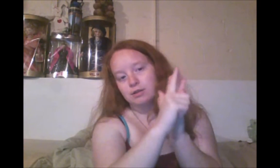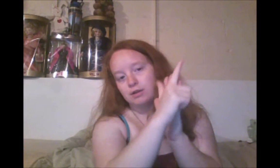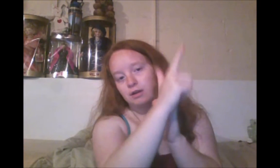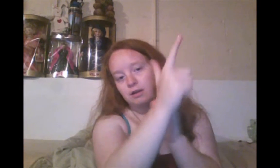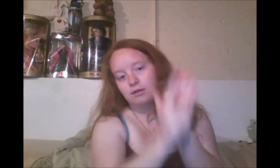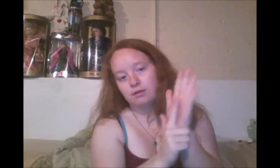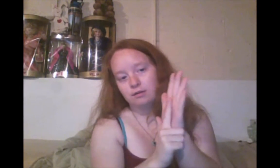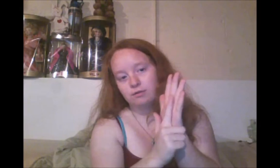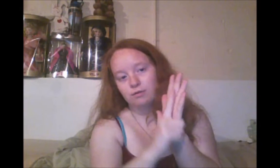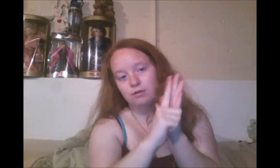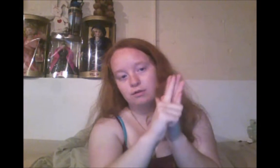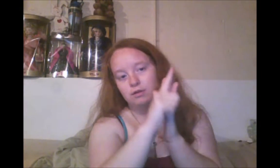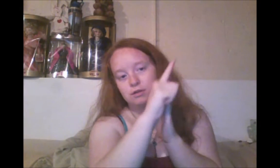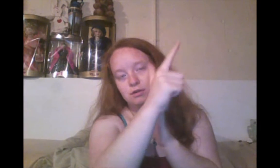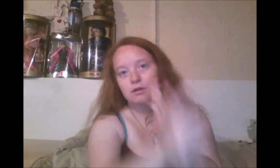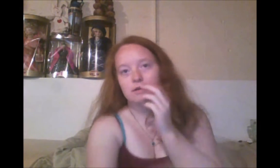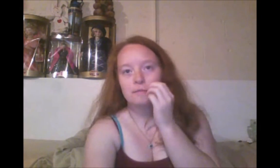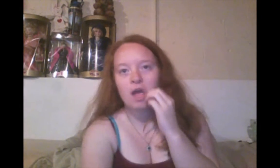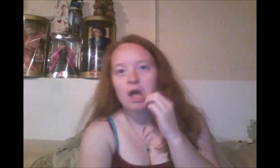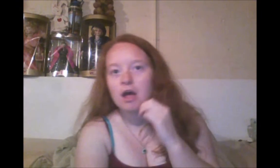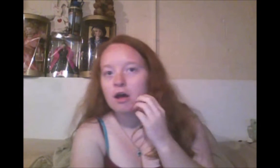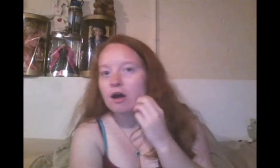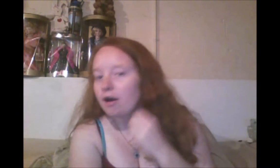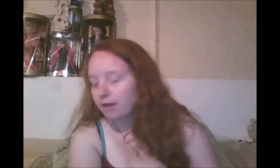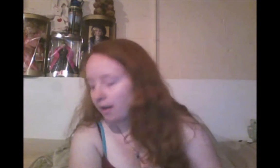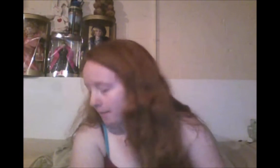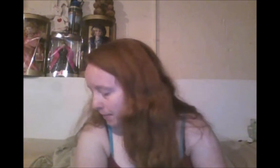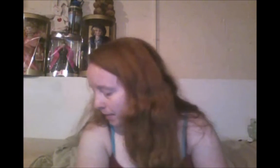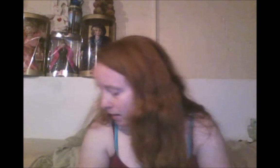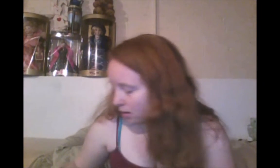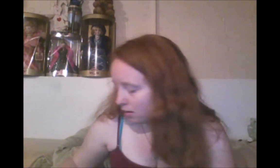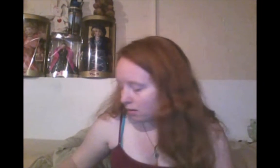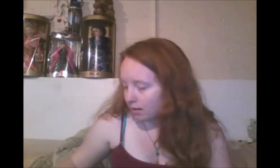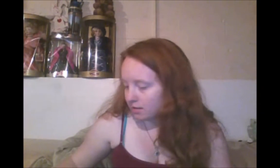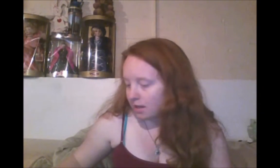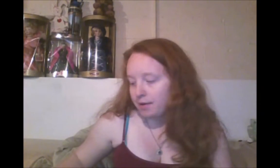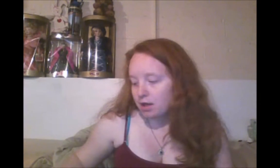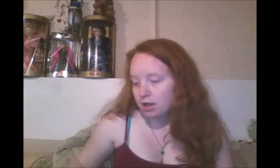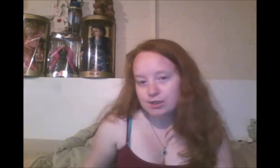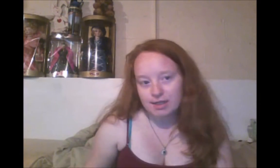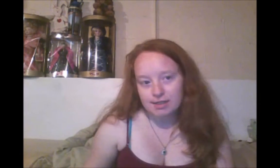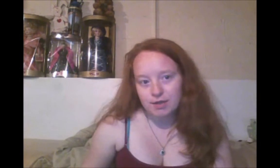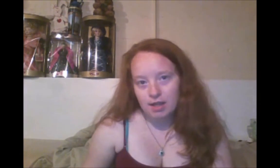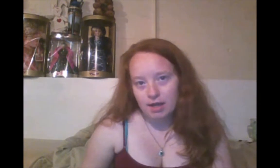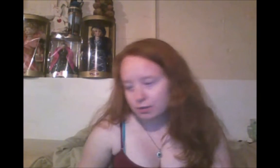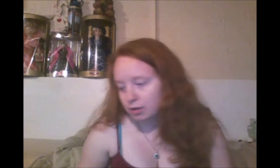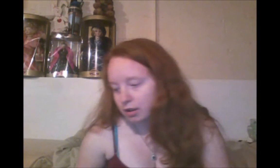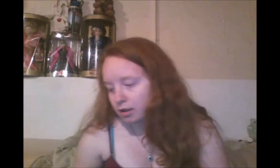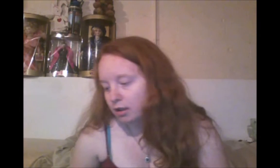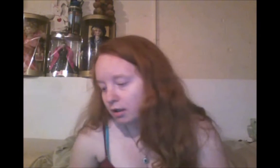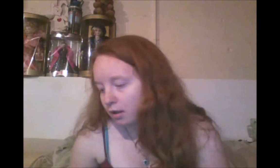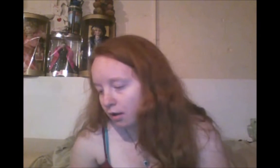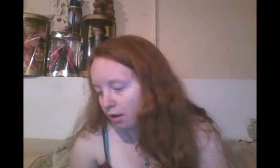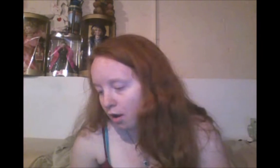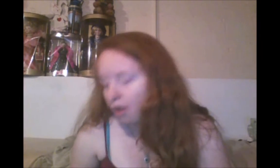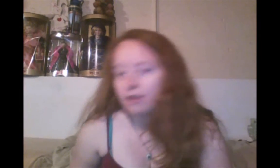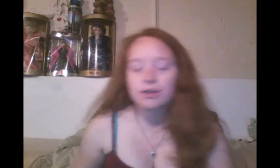lizard. Lizard. Okay. That's that page. Let's go to the next one. There's going to